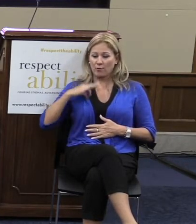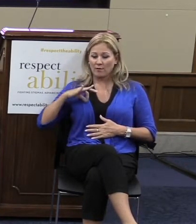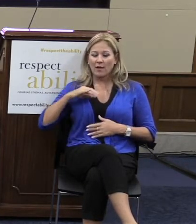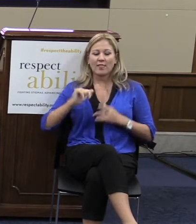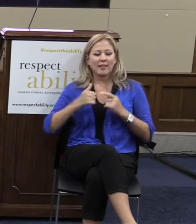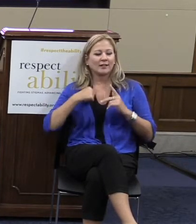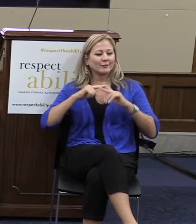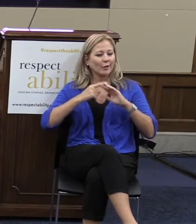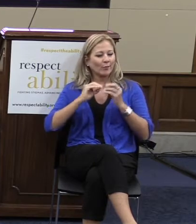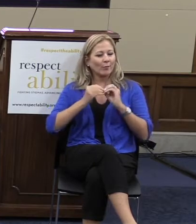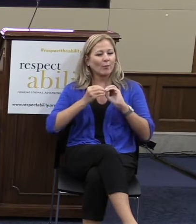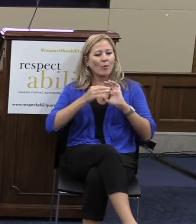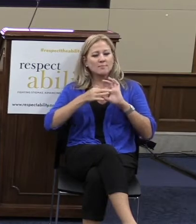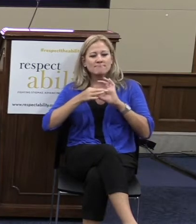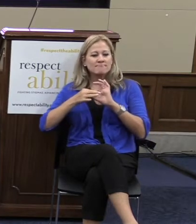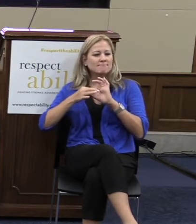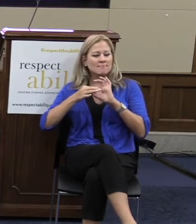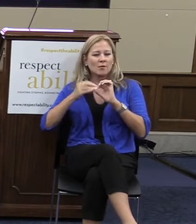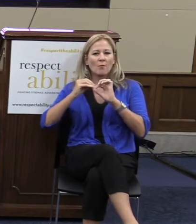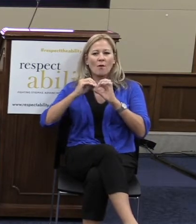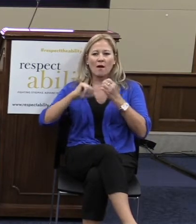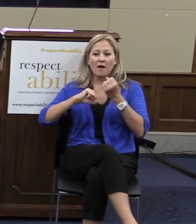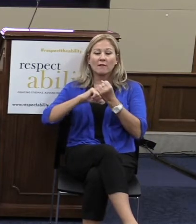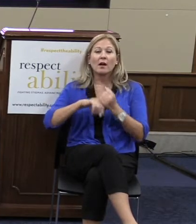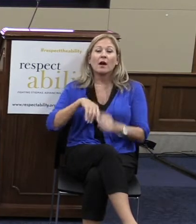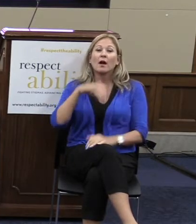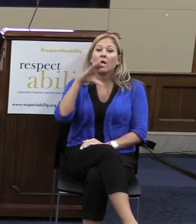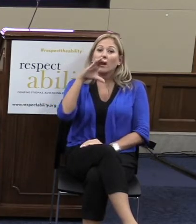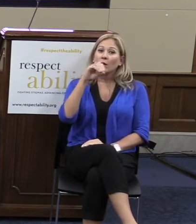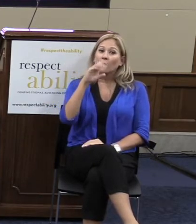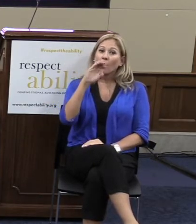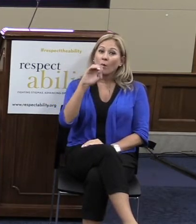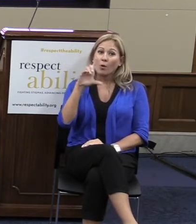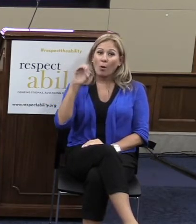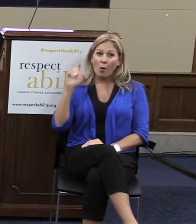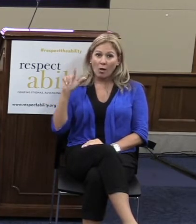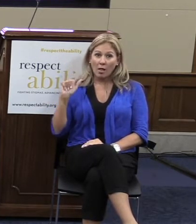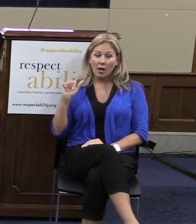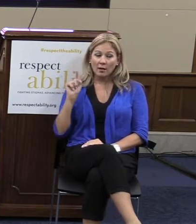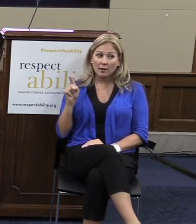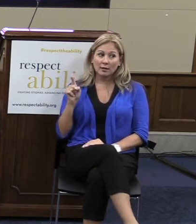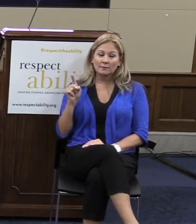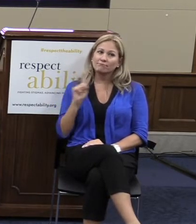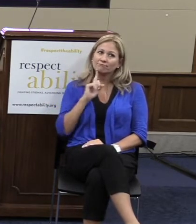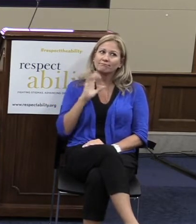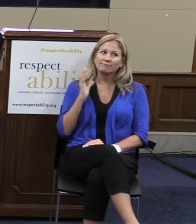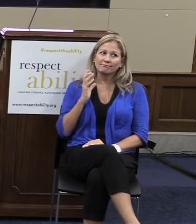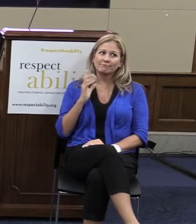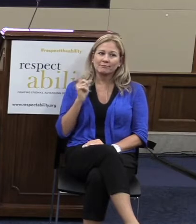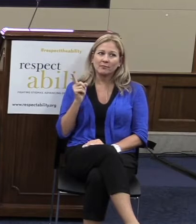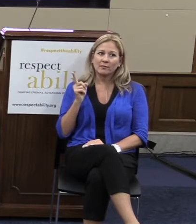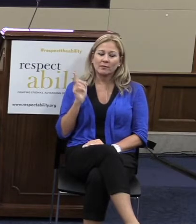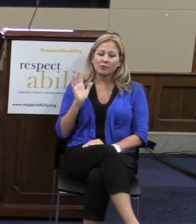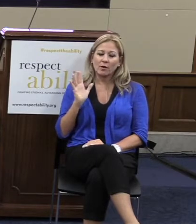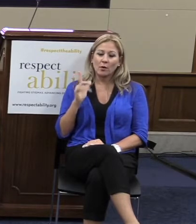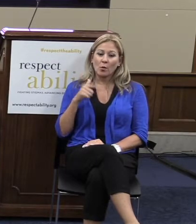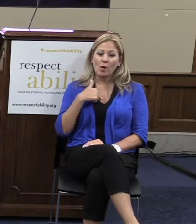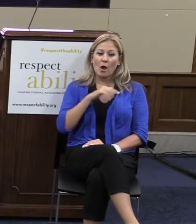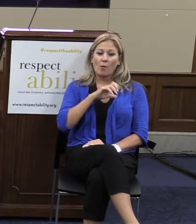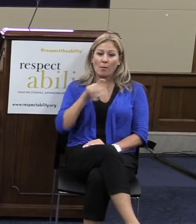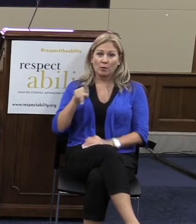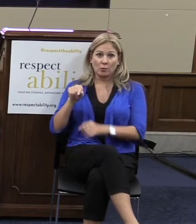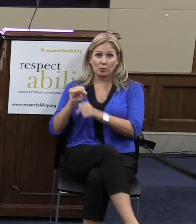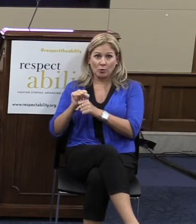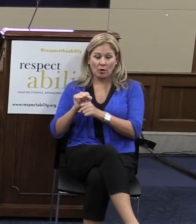started becoming more of an advocate. Coke was amazing, I have to say it. I mean, Coke when I came back to Coke.